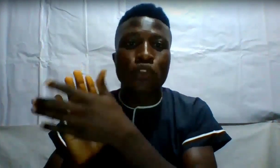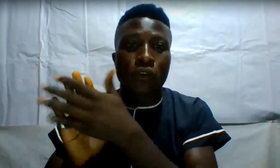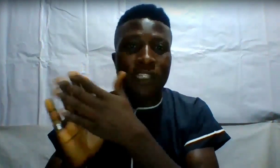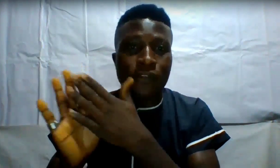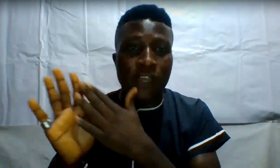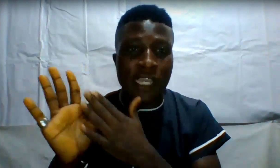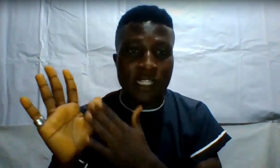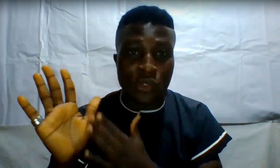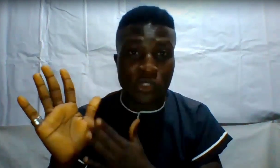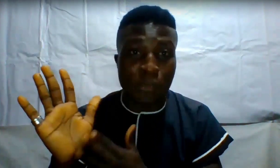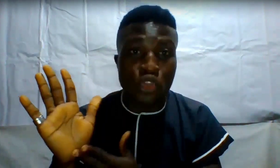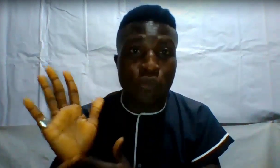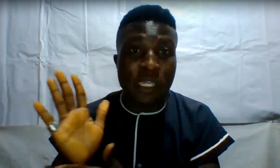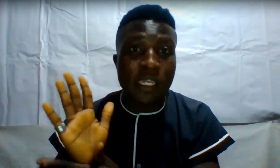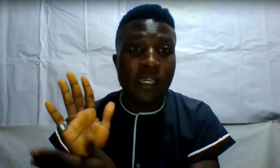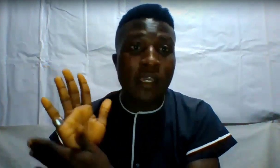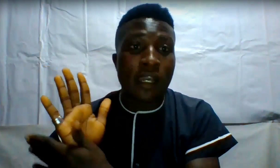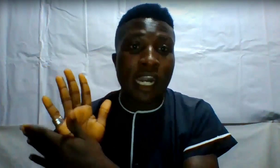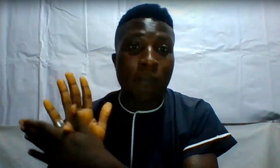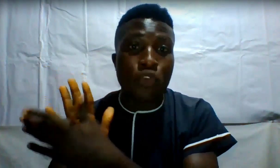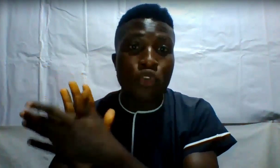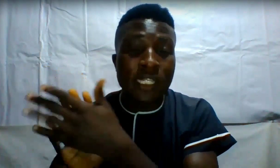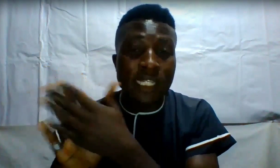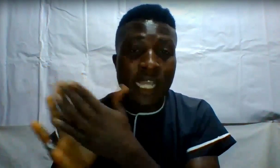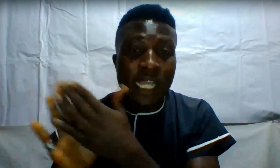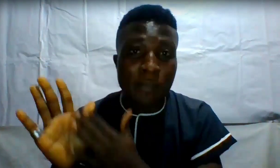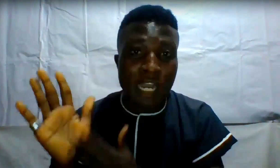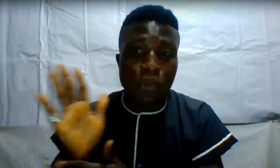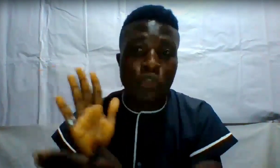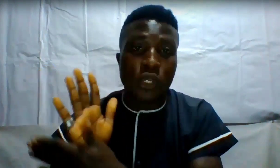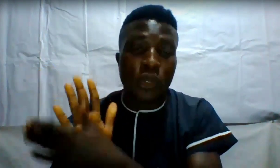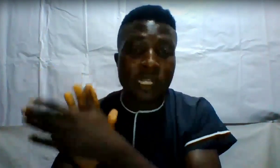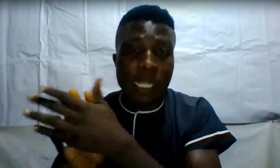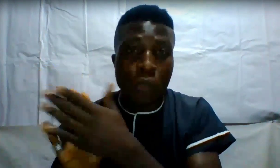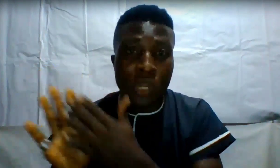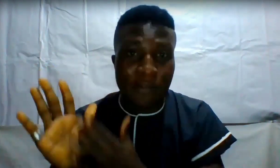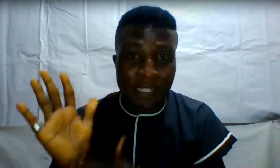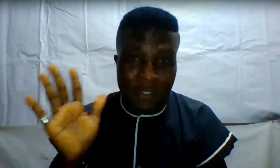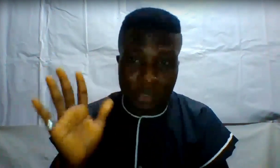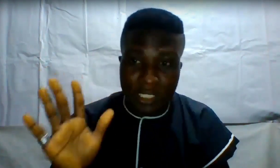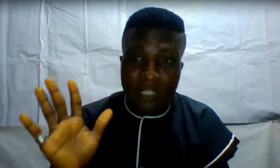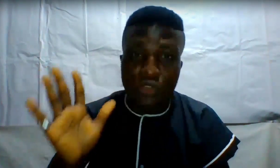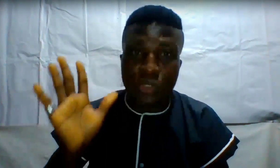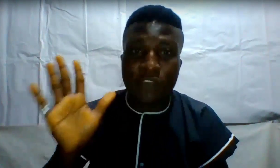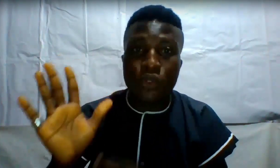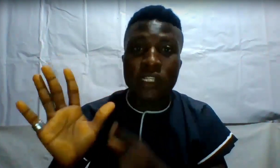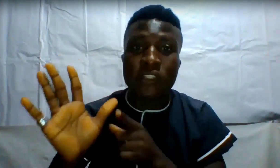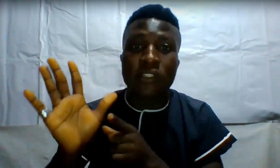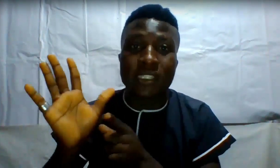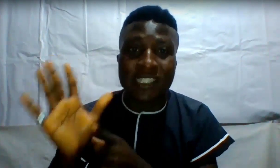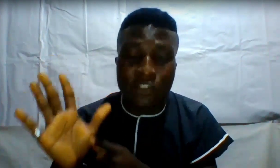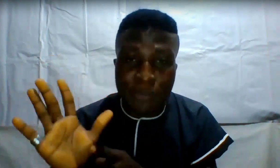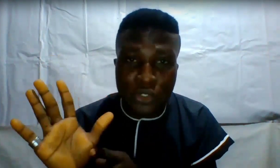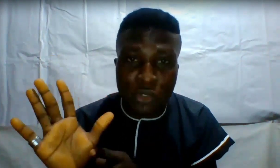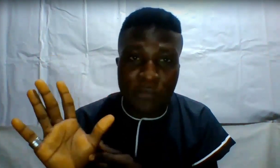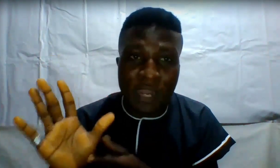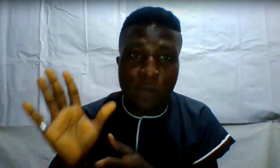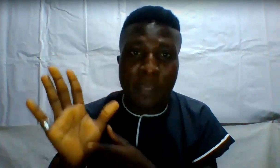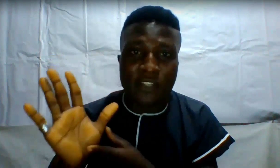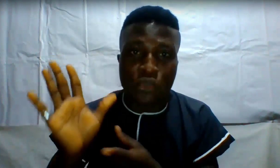because I'm going to be using them. I'm going to be calling them one after the other to give you the description of how best to sign them.